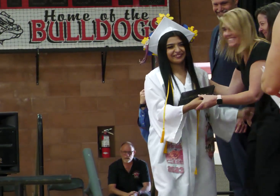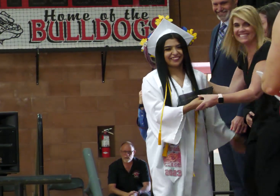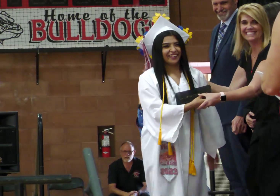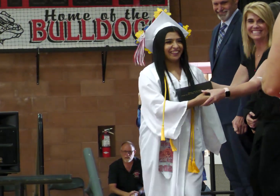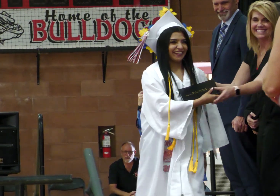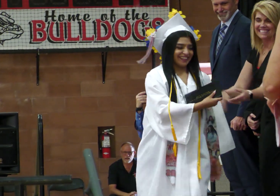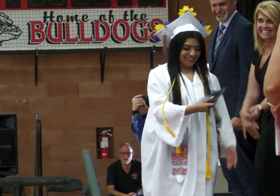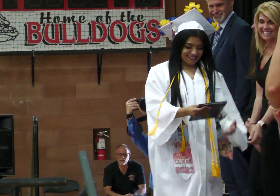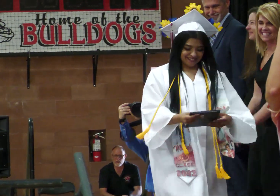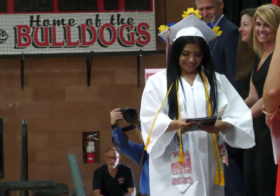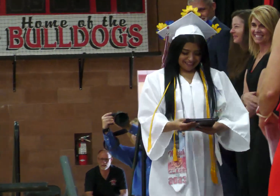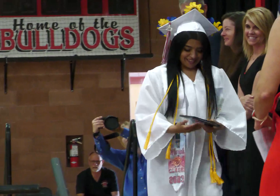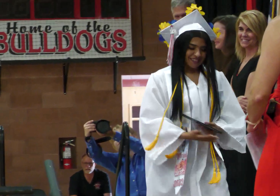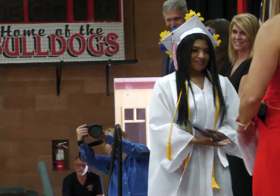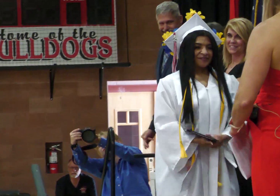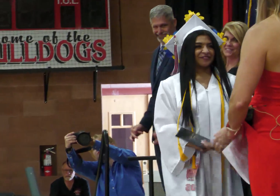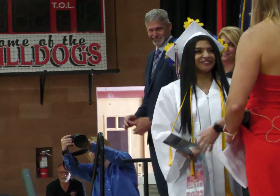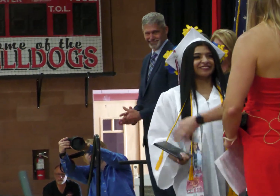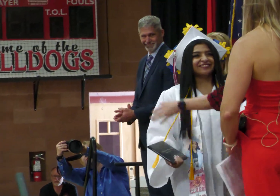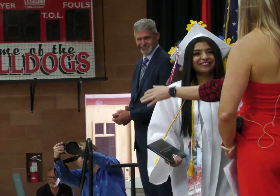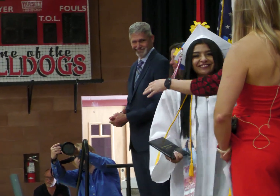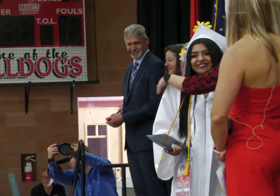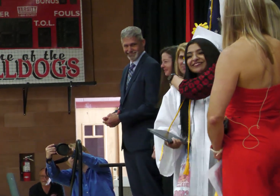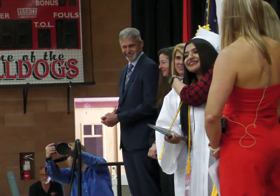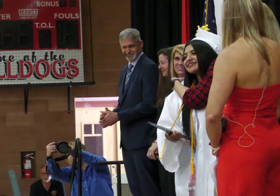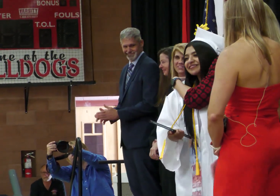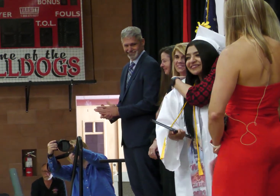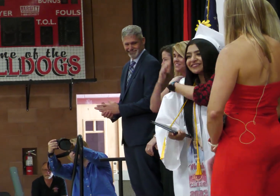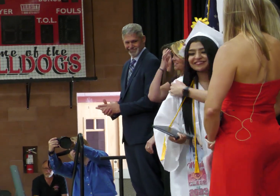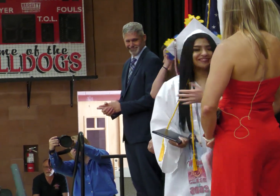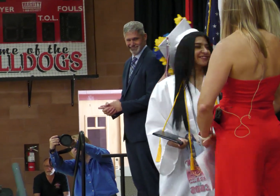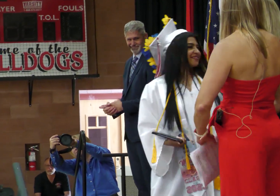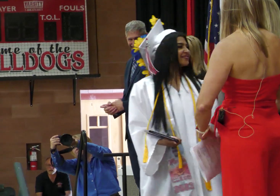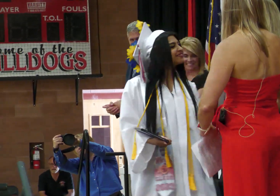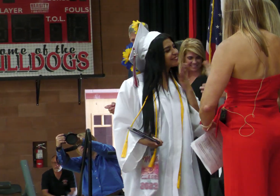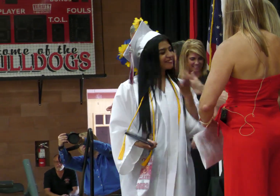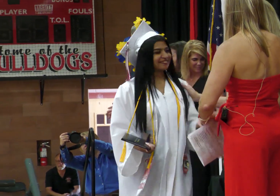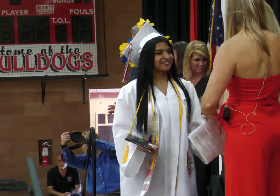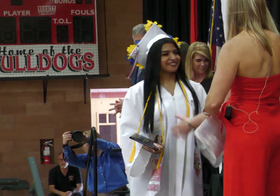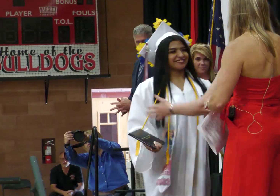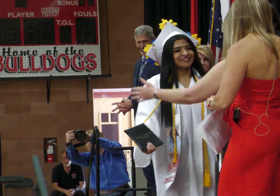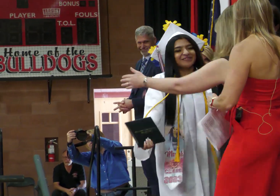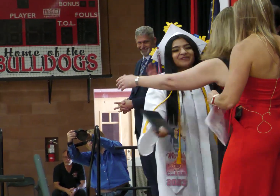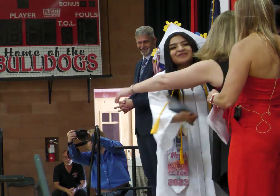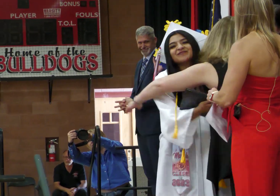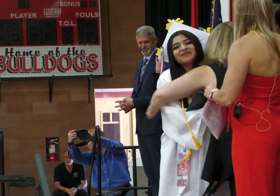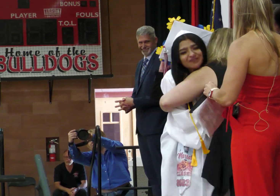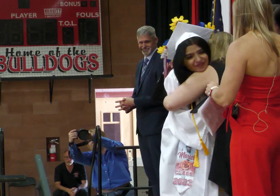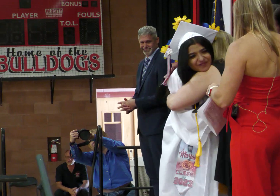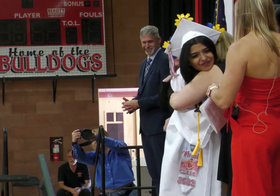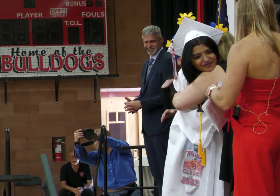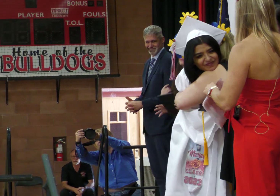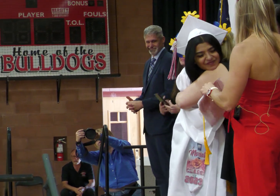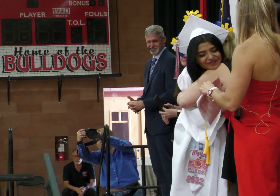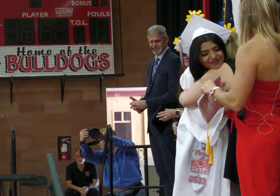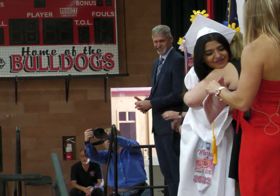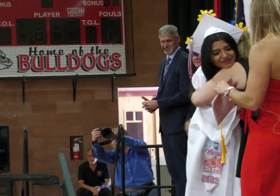her diploma. Coming across the stage to Miss Jennifer Thompson. Big hug. Also a hug from Miss Kristen Huddleston.